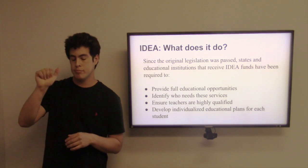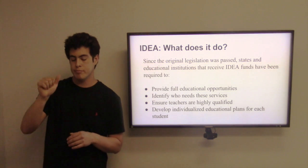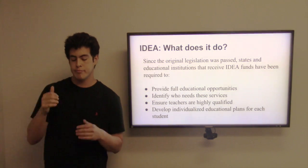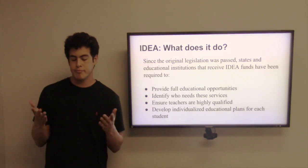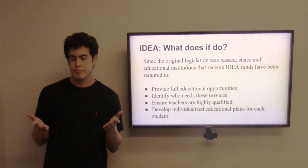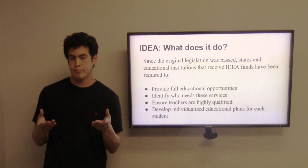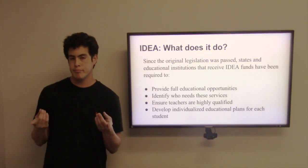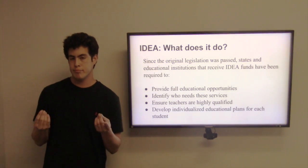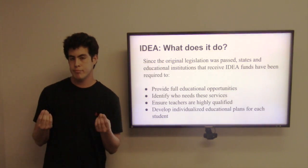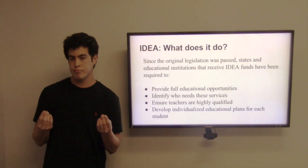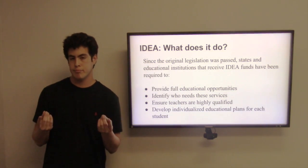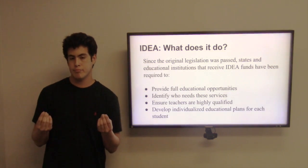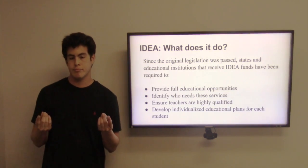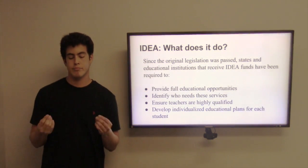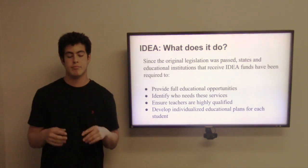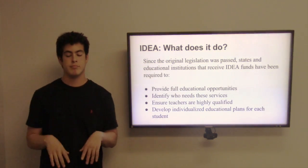IDEA. What does it specifically do?